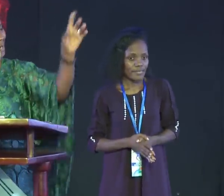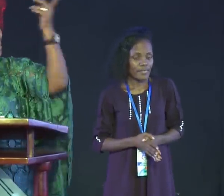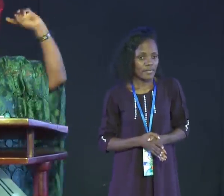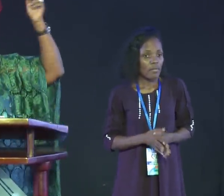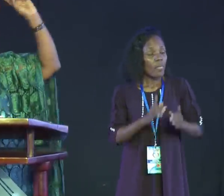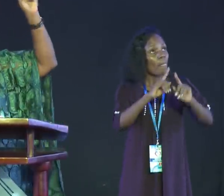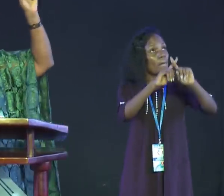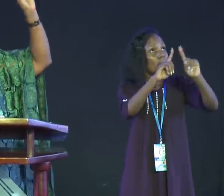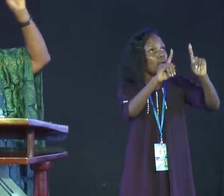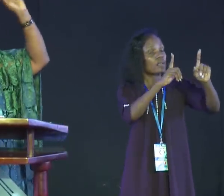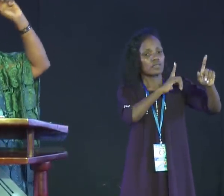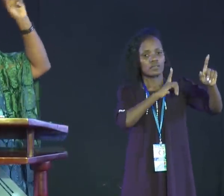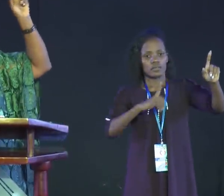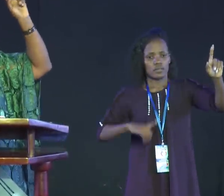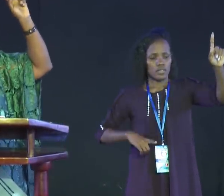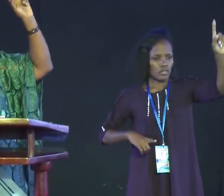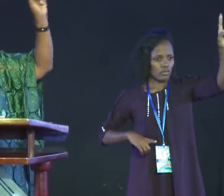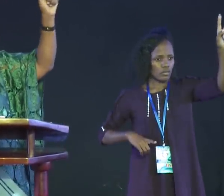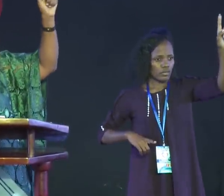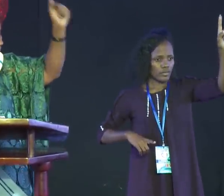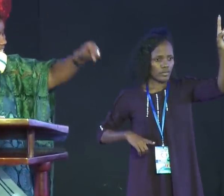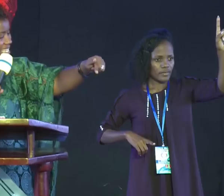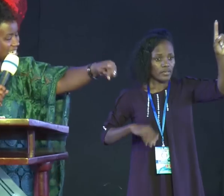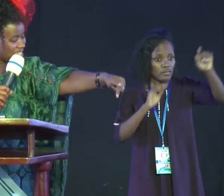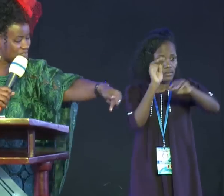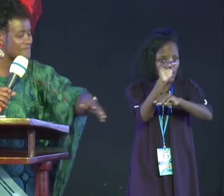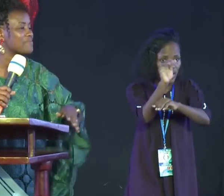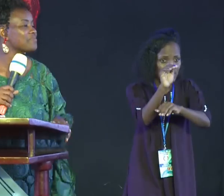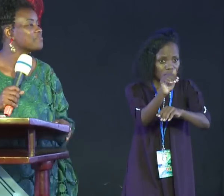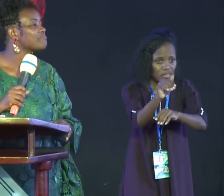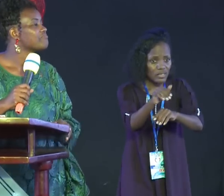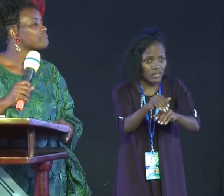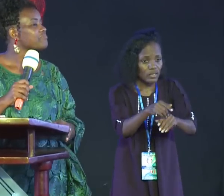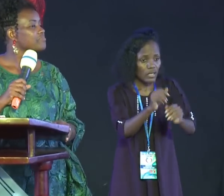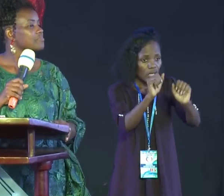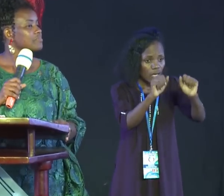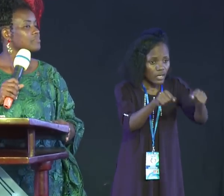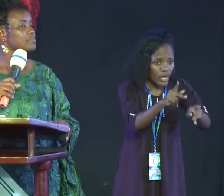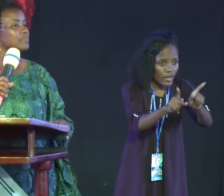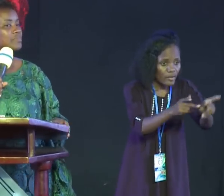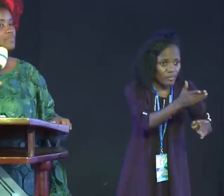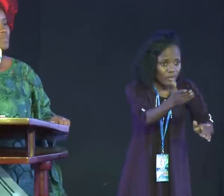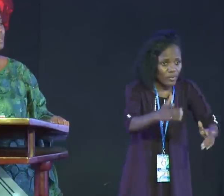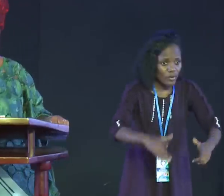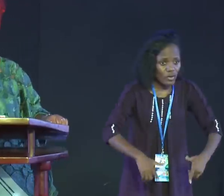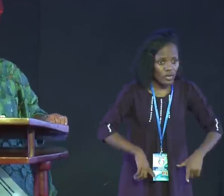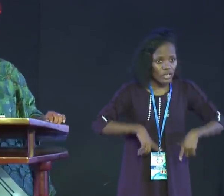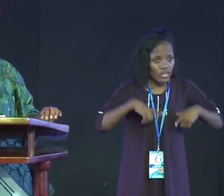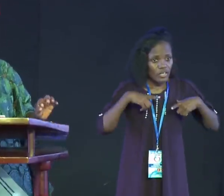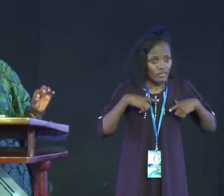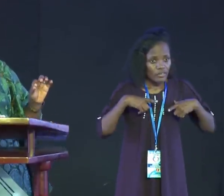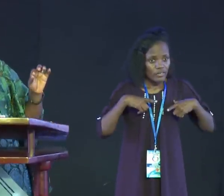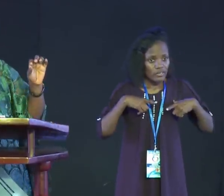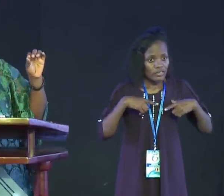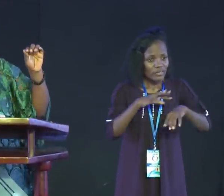But the Lord is asking Ezekiel, can they live? Naye Mukama abuuza Ezekiel nti